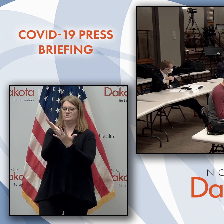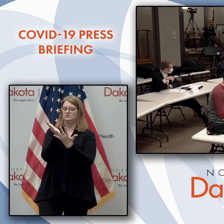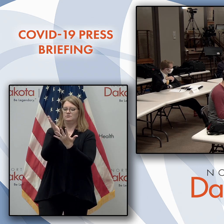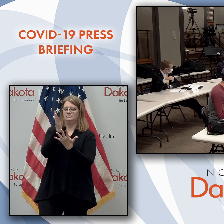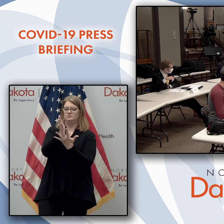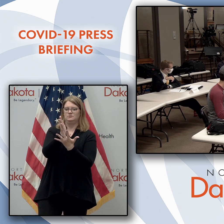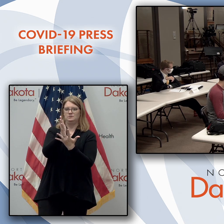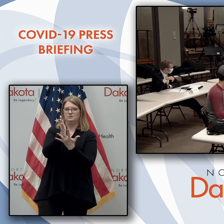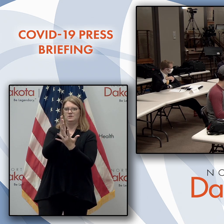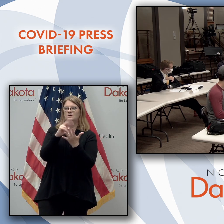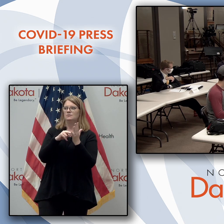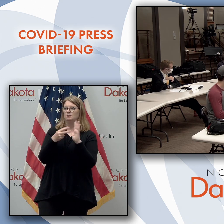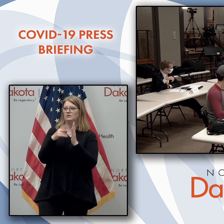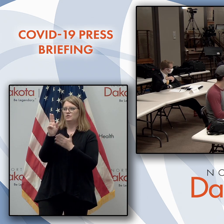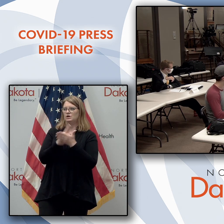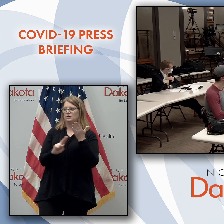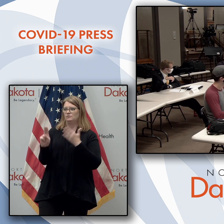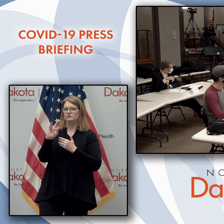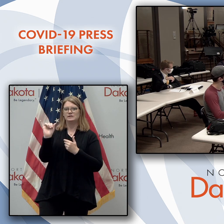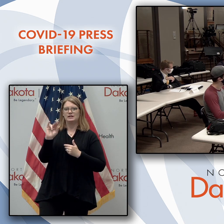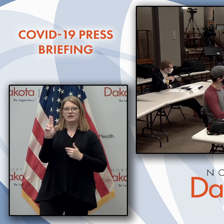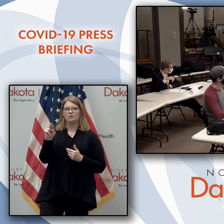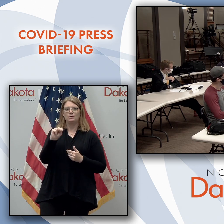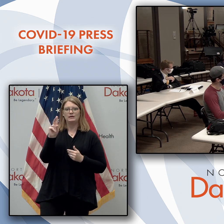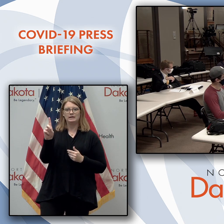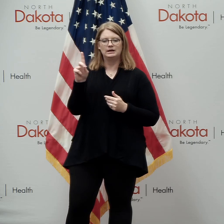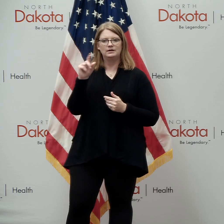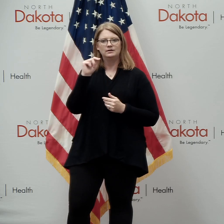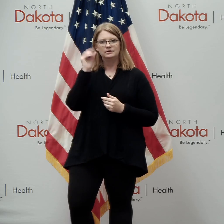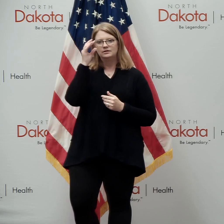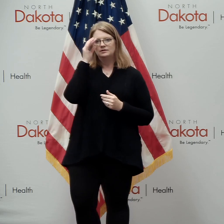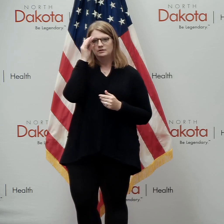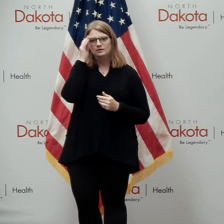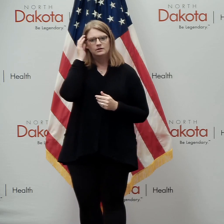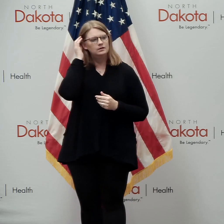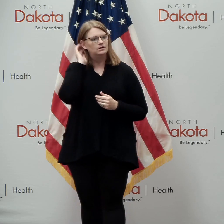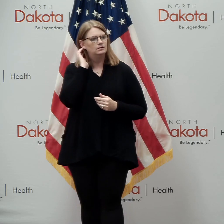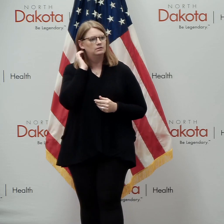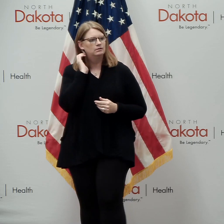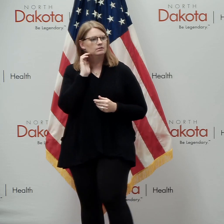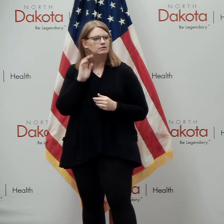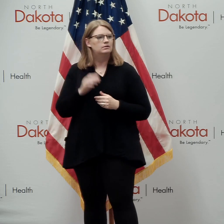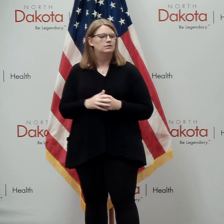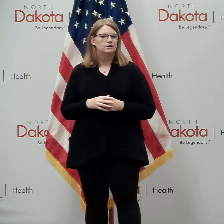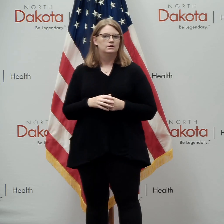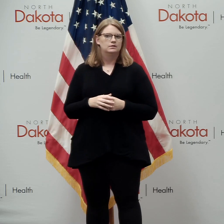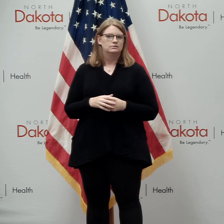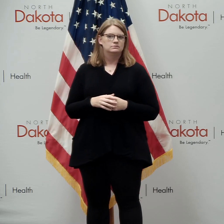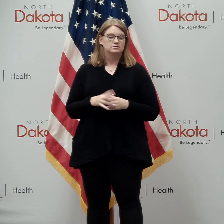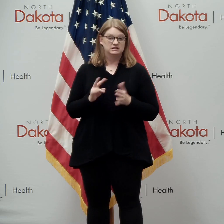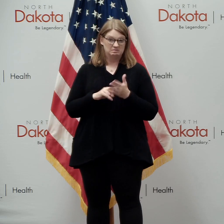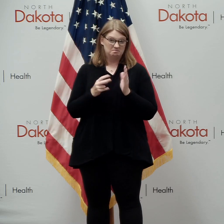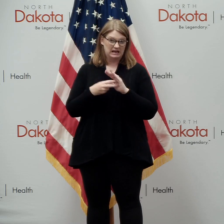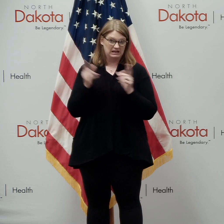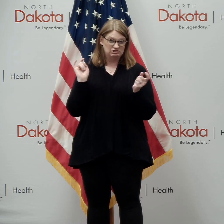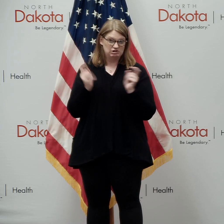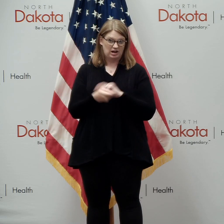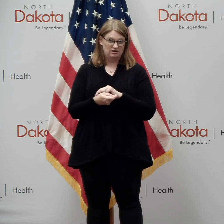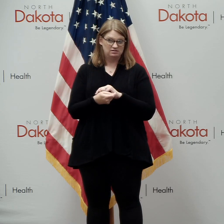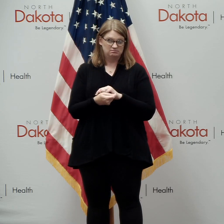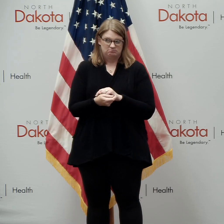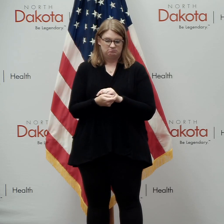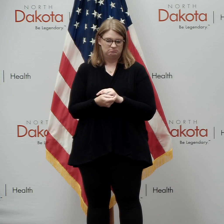mean for a university like UND? It doesn't practically change anything for UND